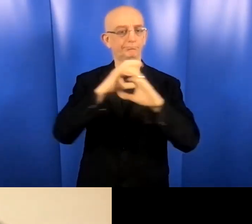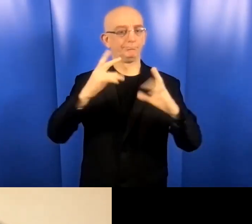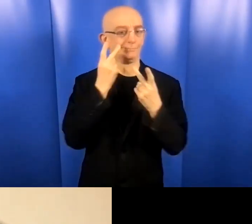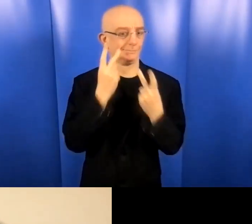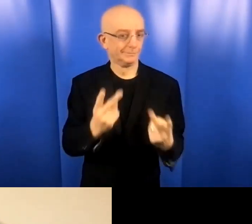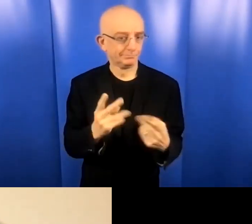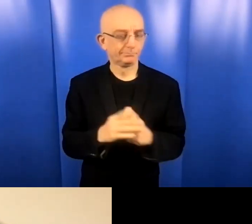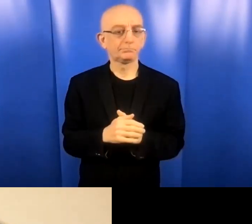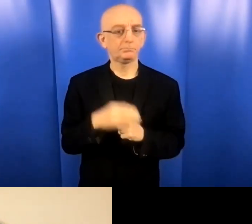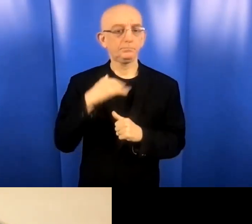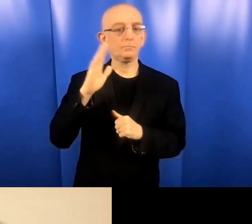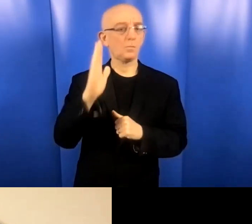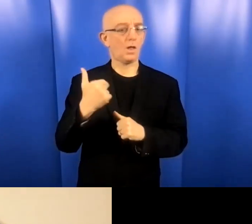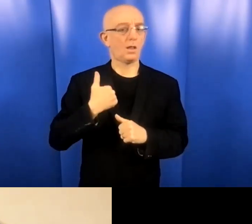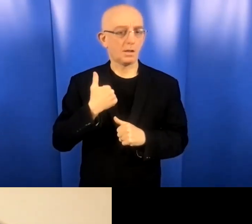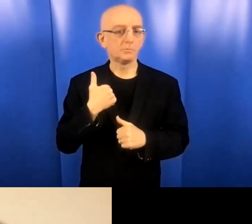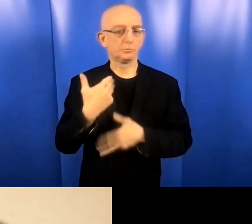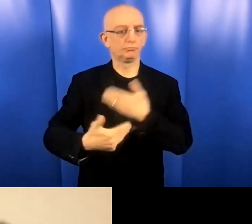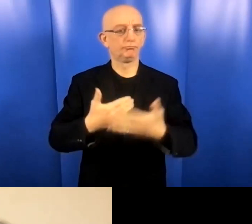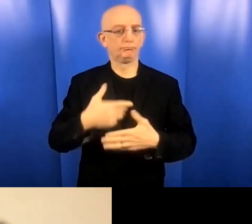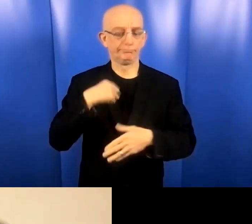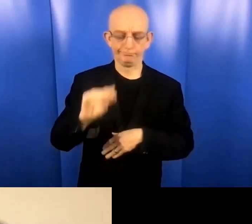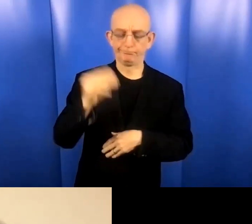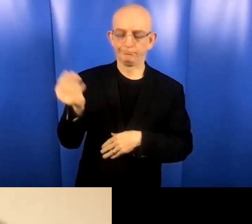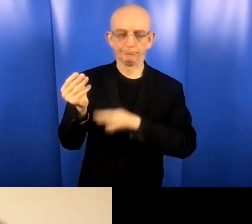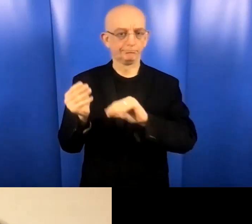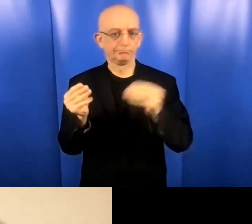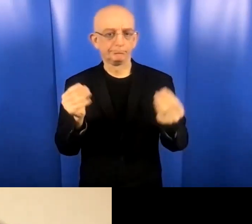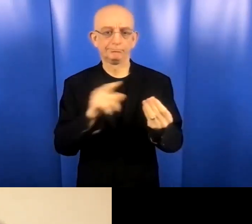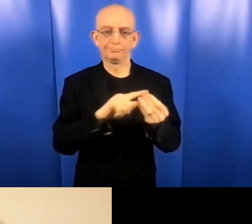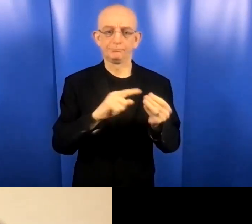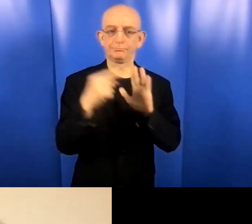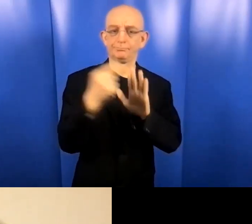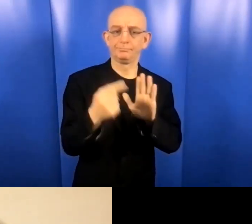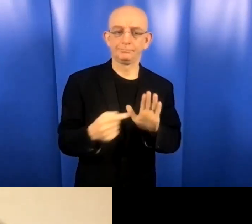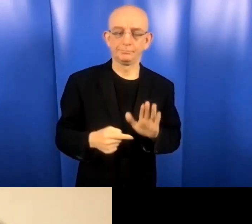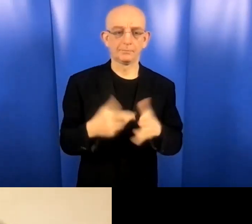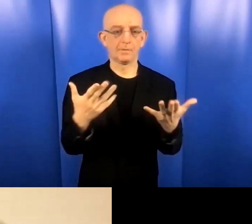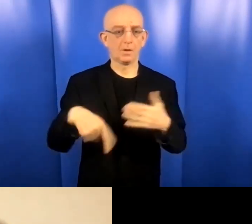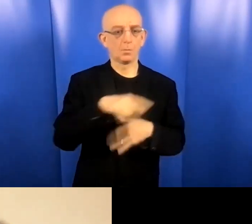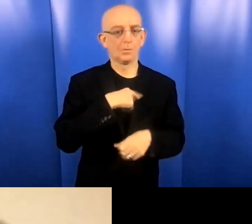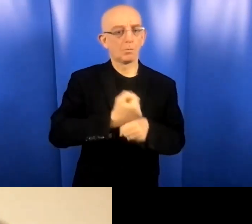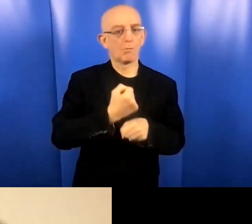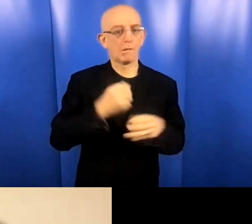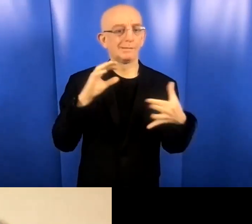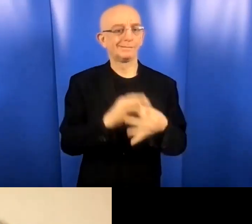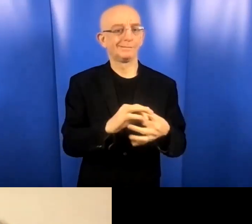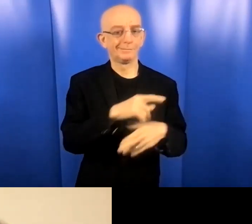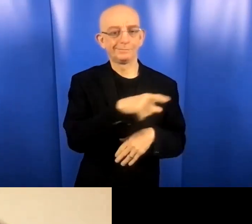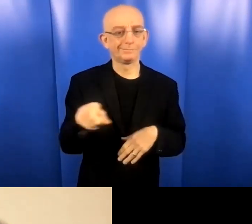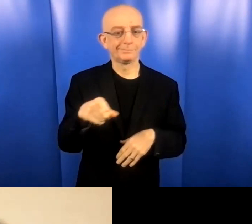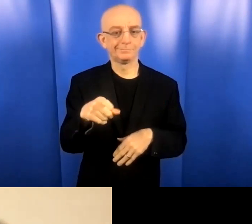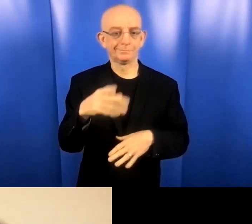of 54 million indigenous people, 28 million indigenous women with disabilities all around the globe,